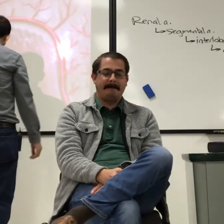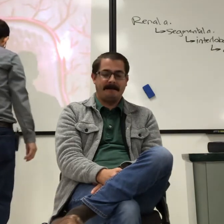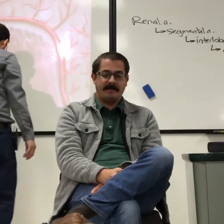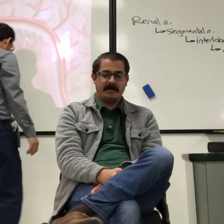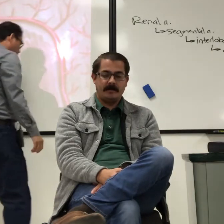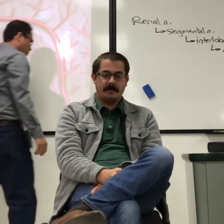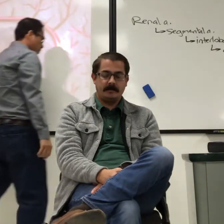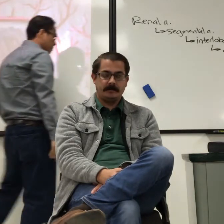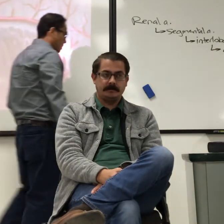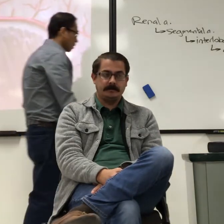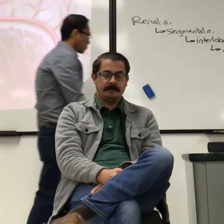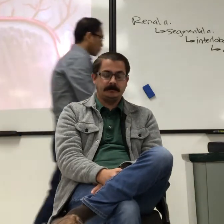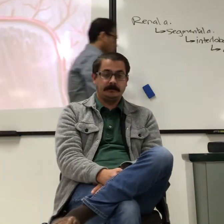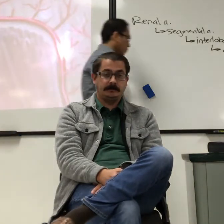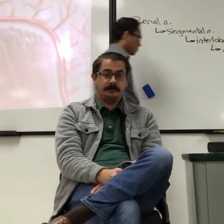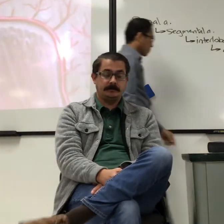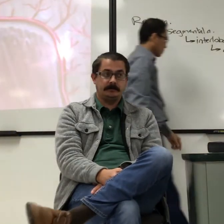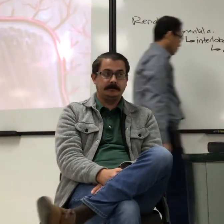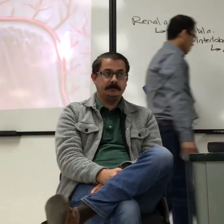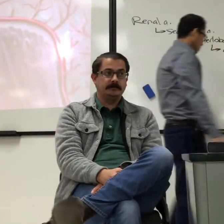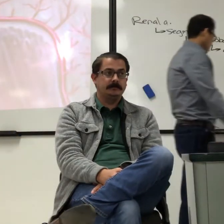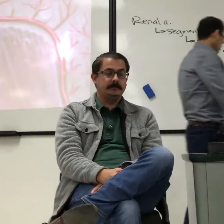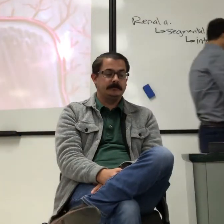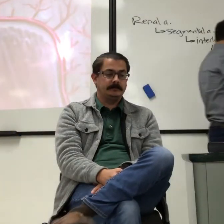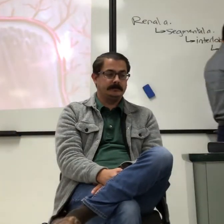Okay, let's see here. Let's go.